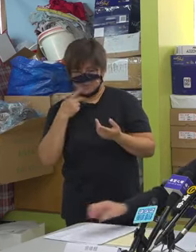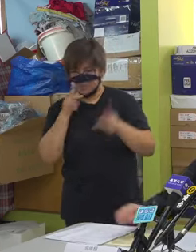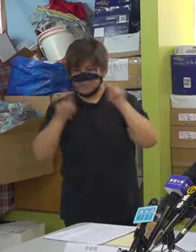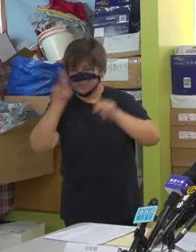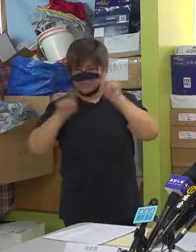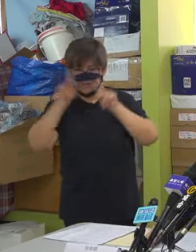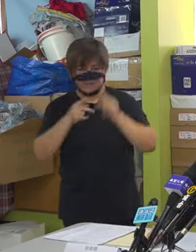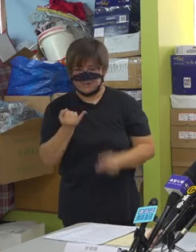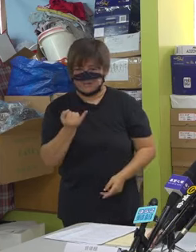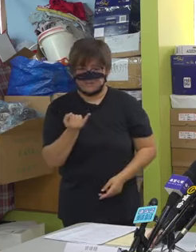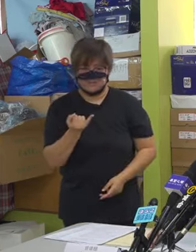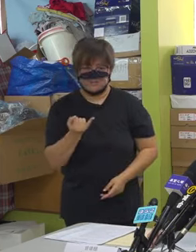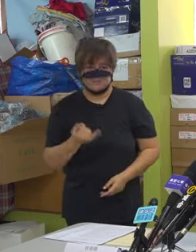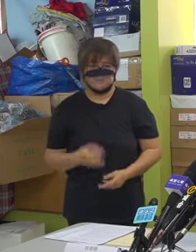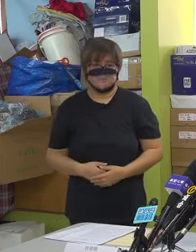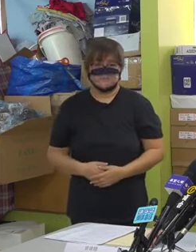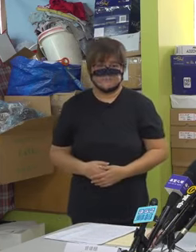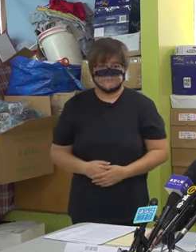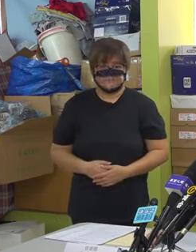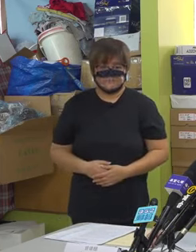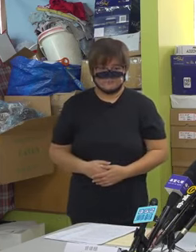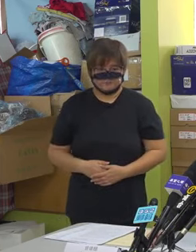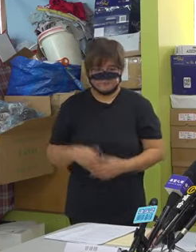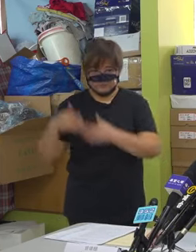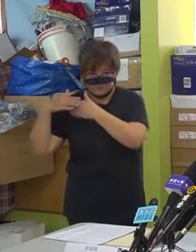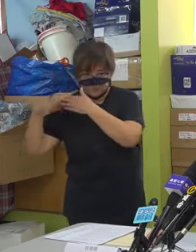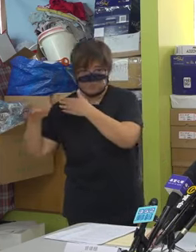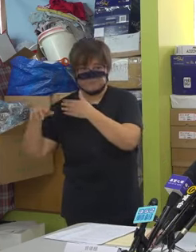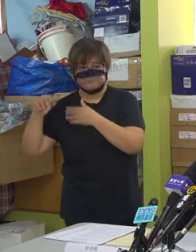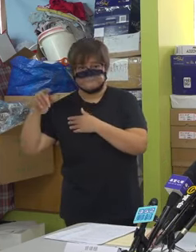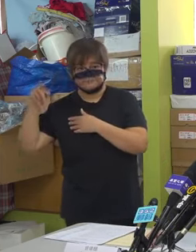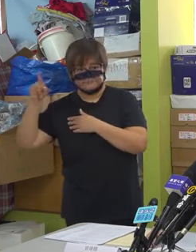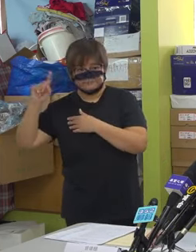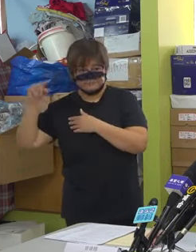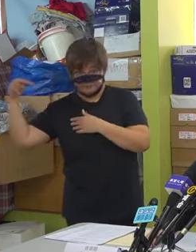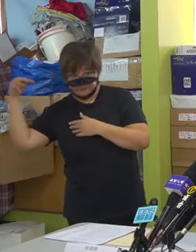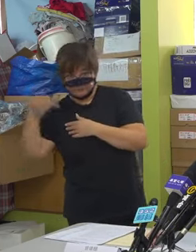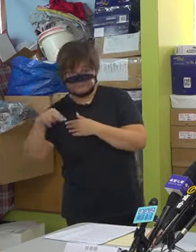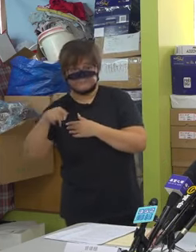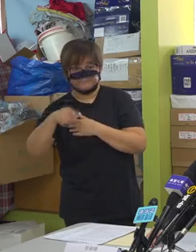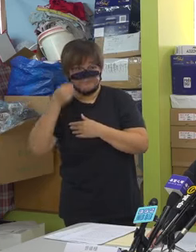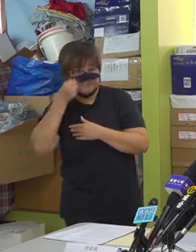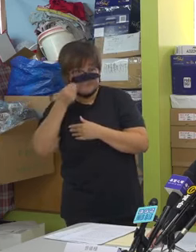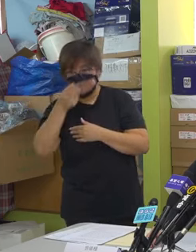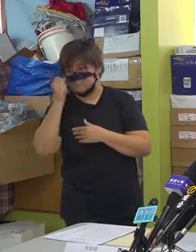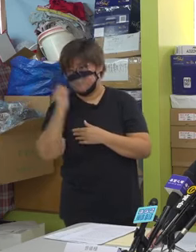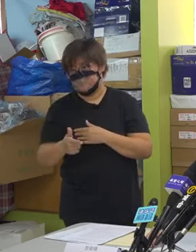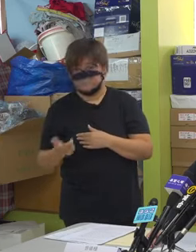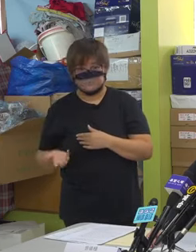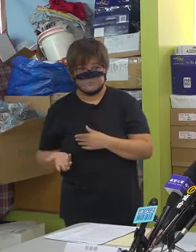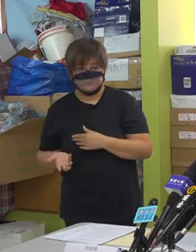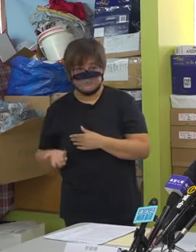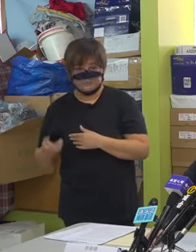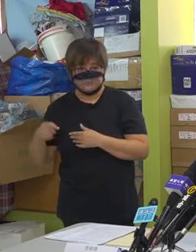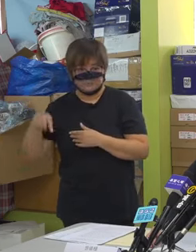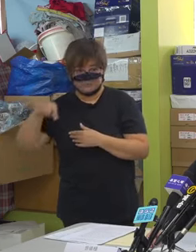The free world will not just watch on, because they know that Hong Kongers are fighting for being human, and that we deserve more